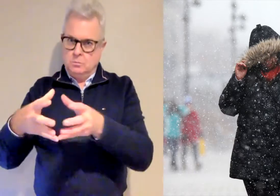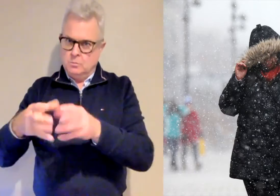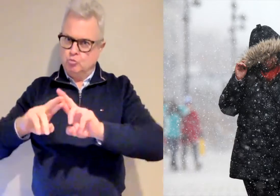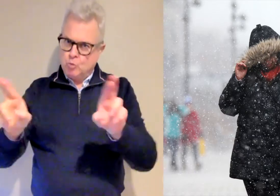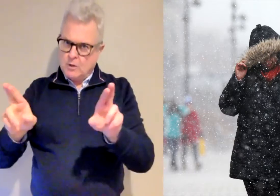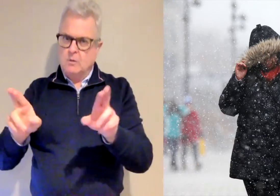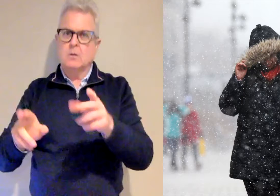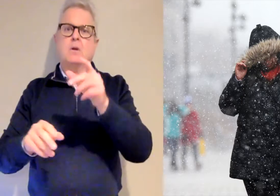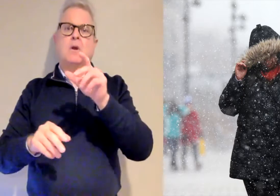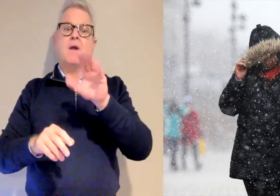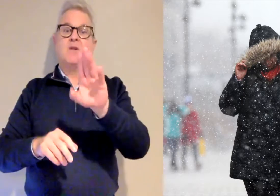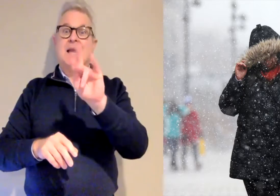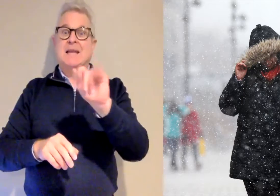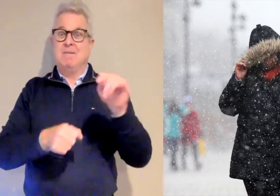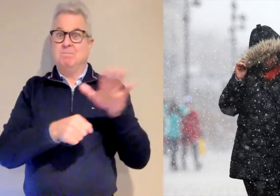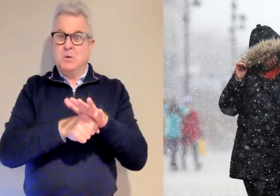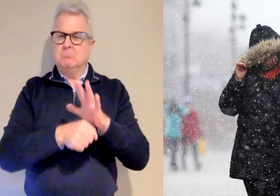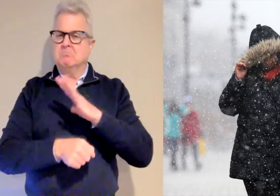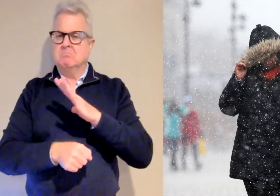boots, ready to go.